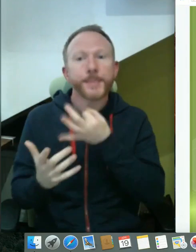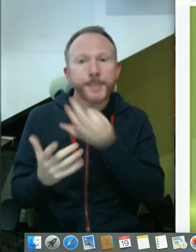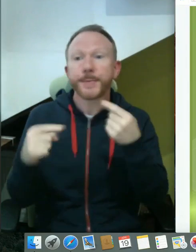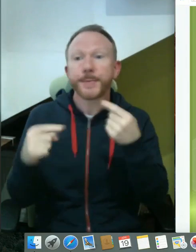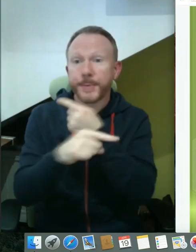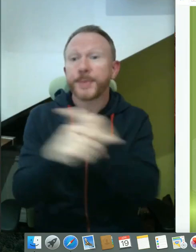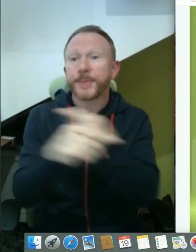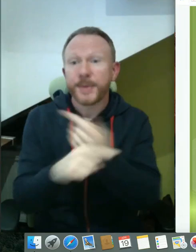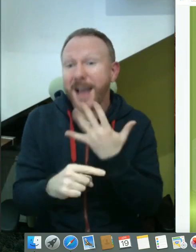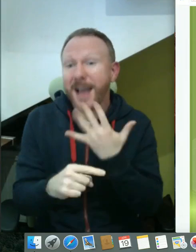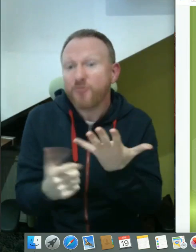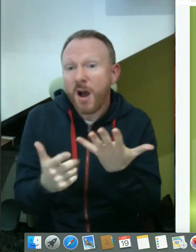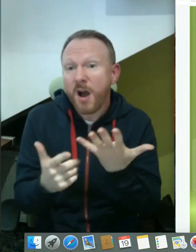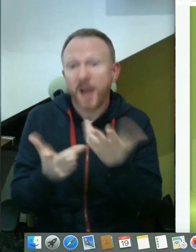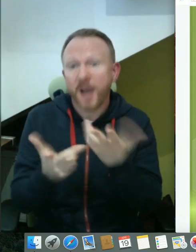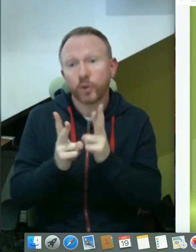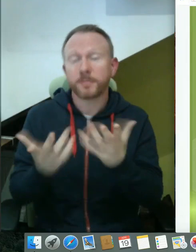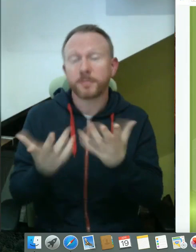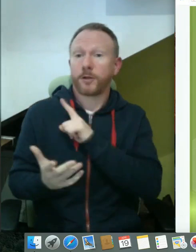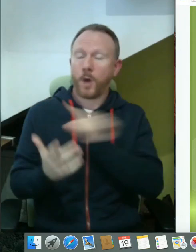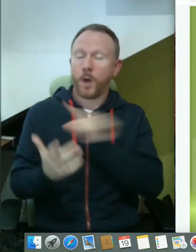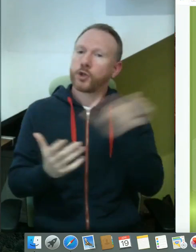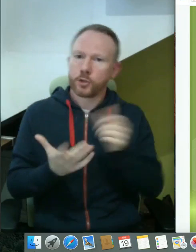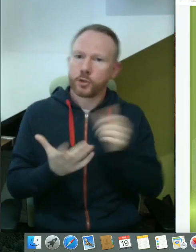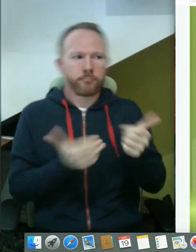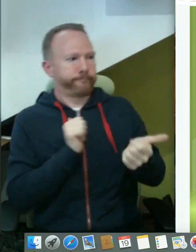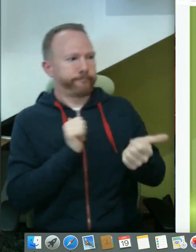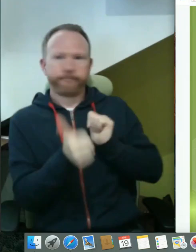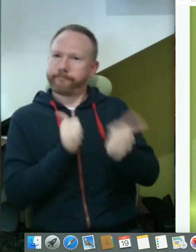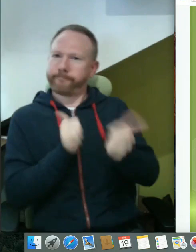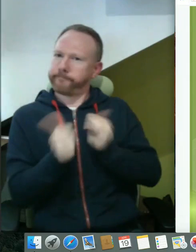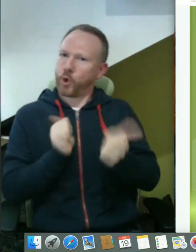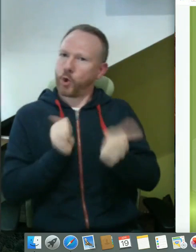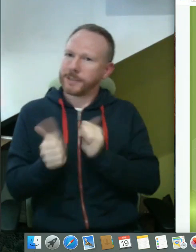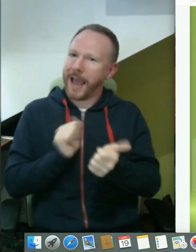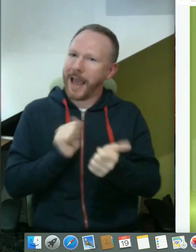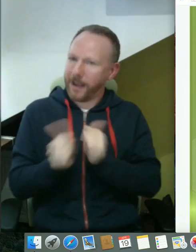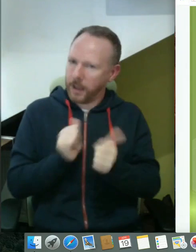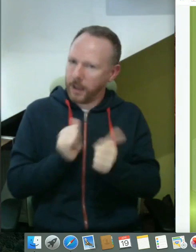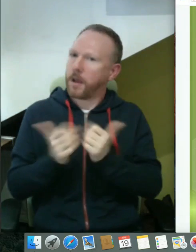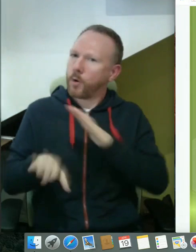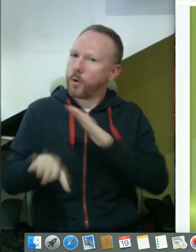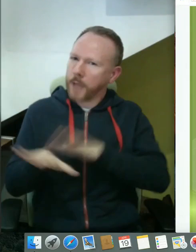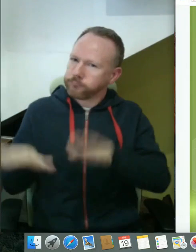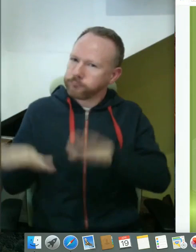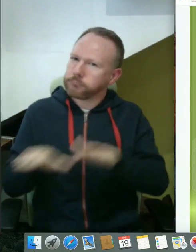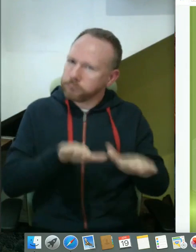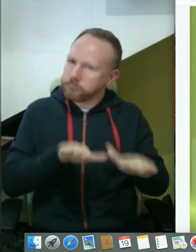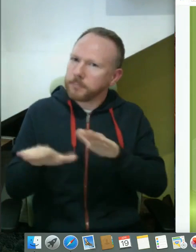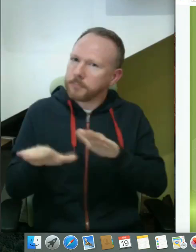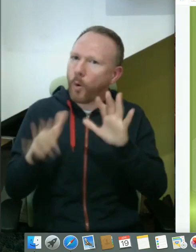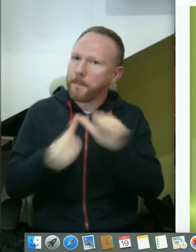interactions and complex utterances. So it then moves on to sort